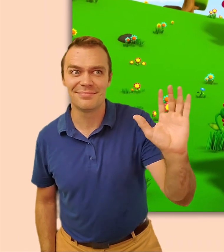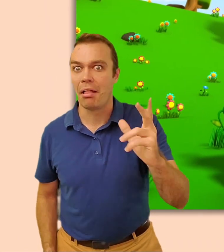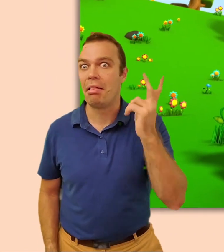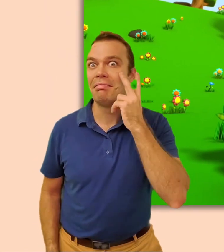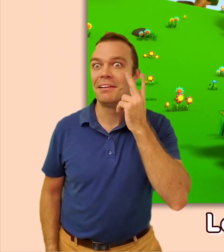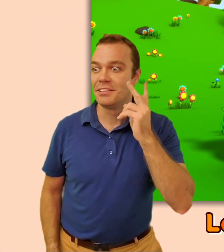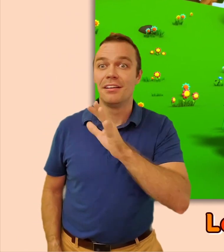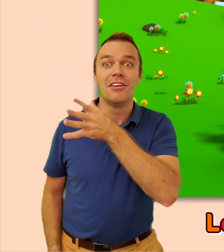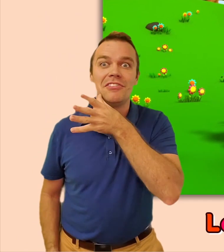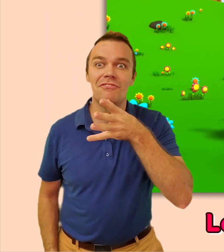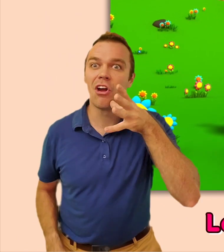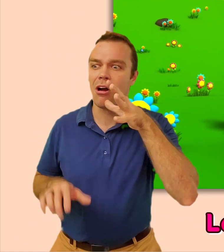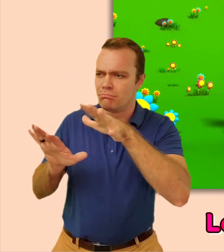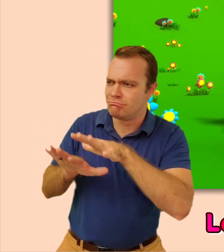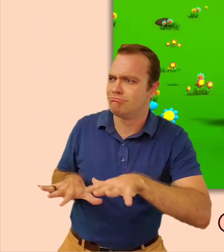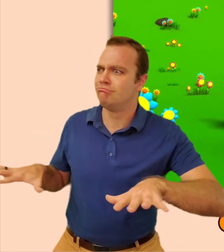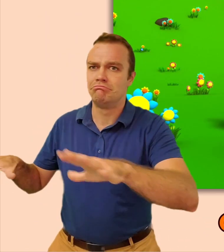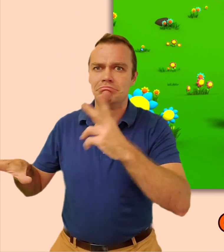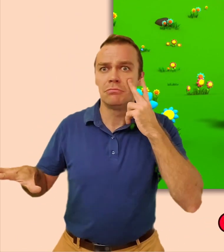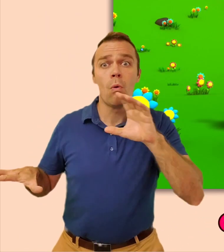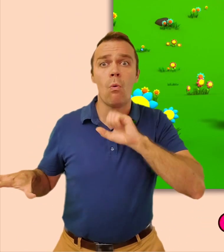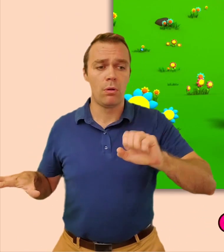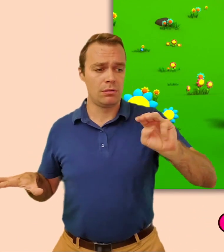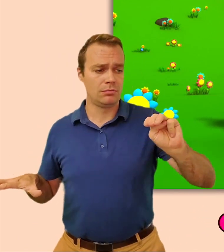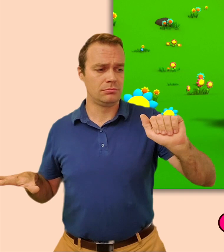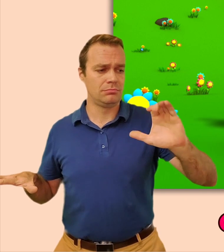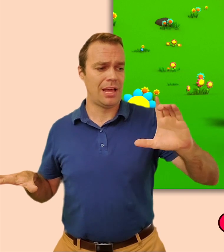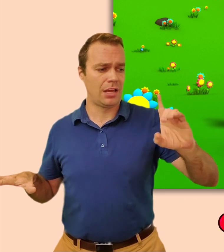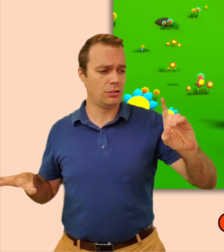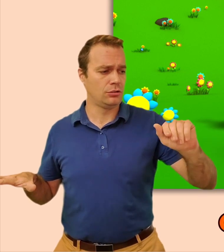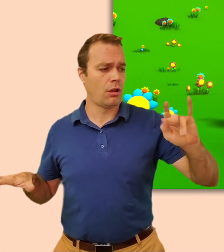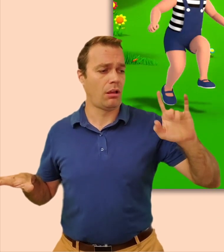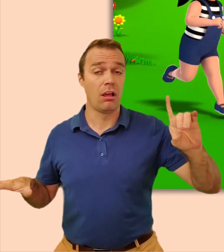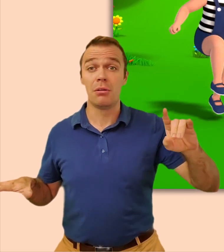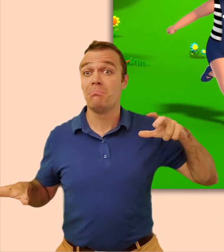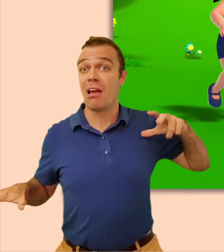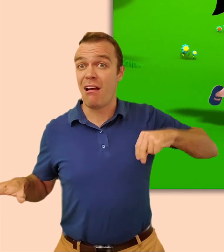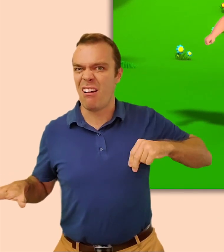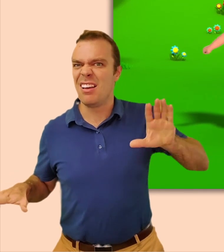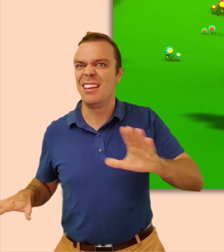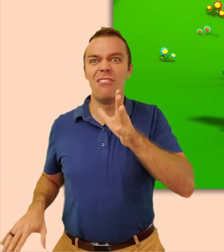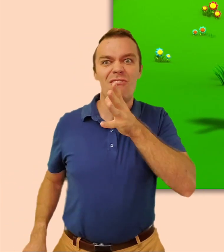Hey kids, let's take a ride around Old MacDonald's farm.